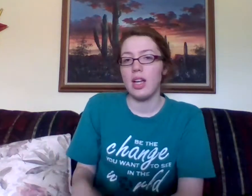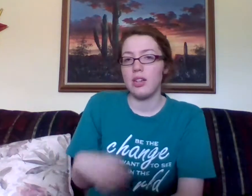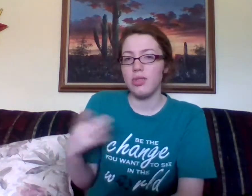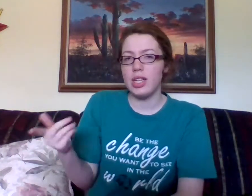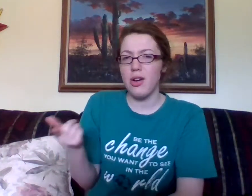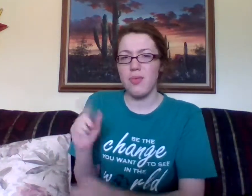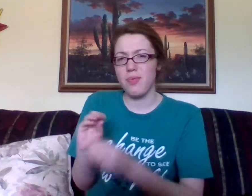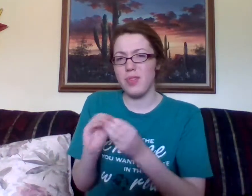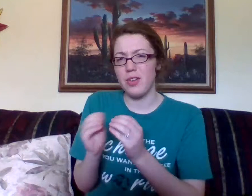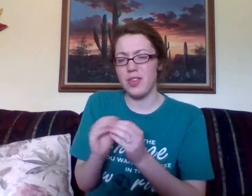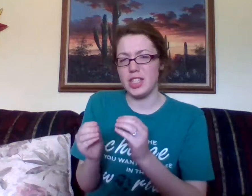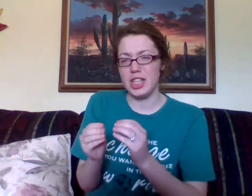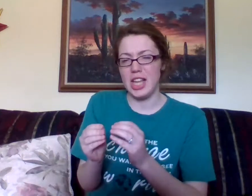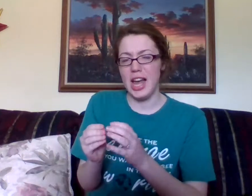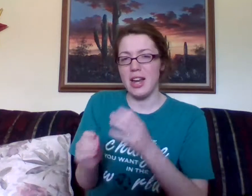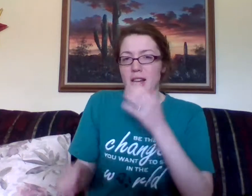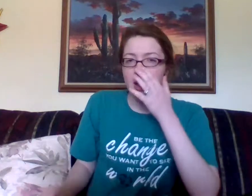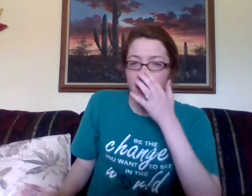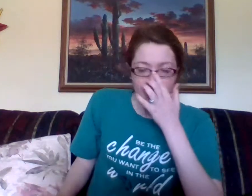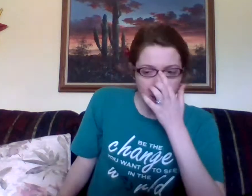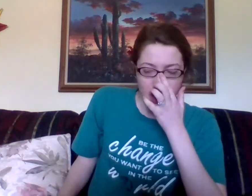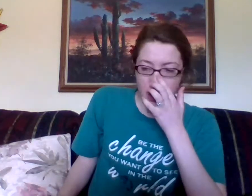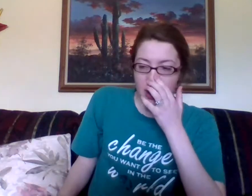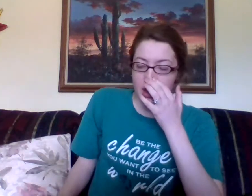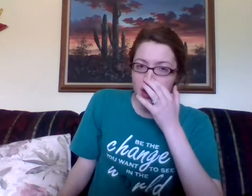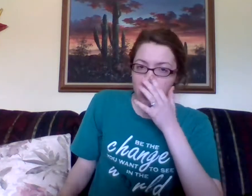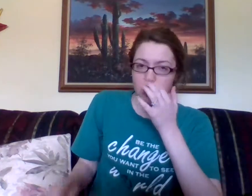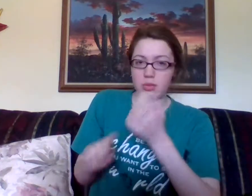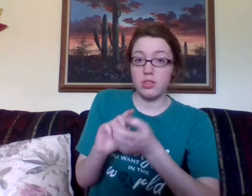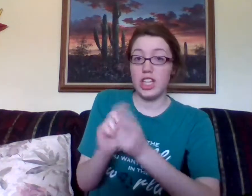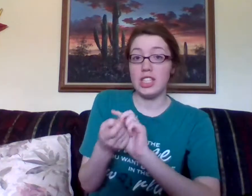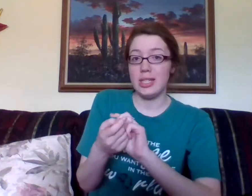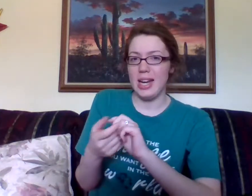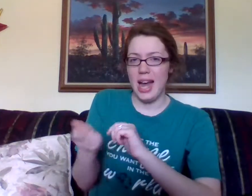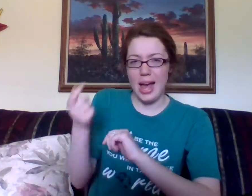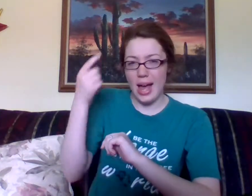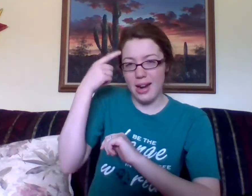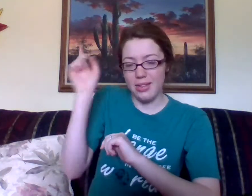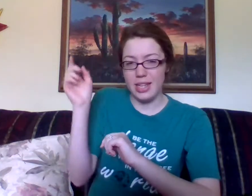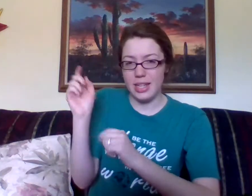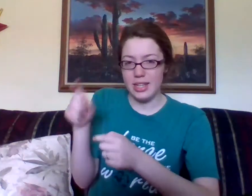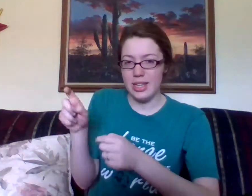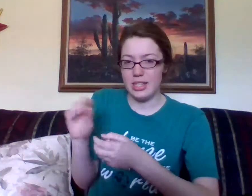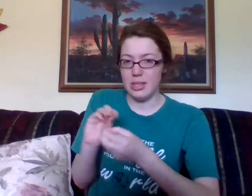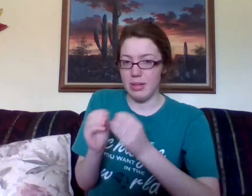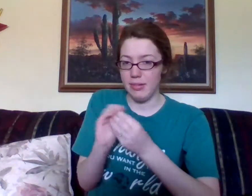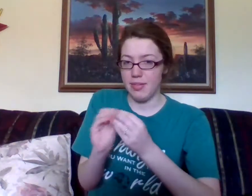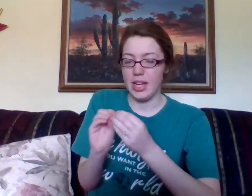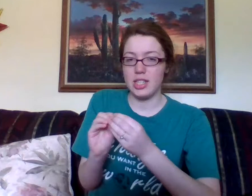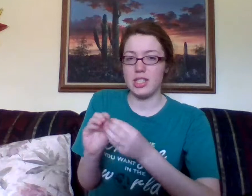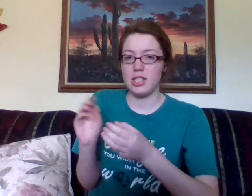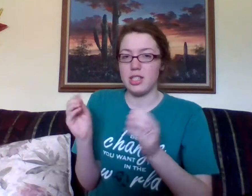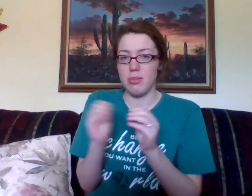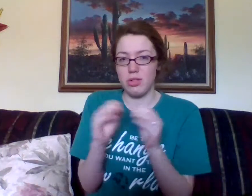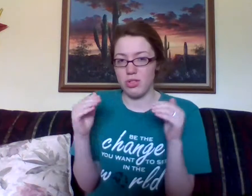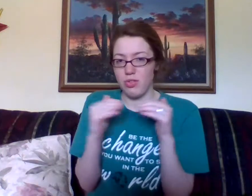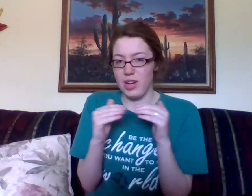There's really no fixing that or changing it. I don't think it needs to be fixed. It's the most